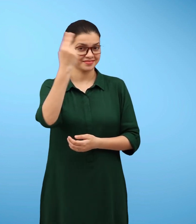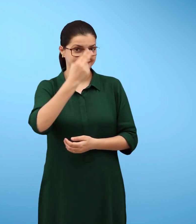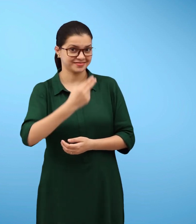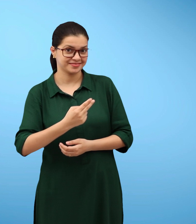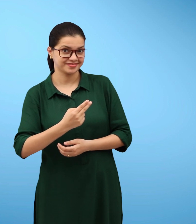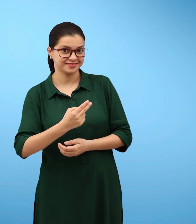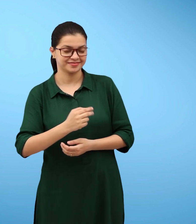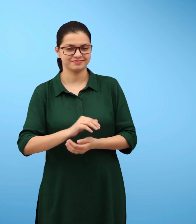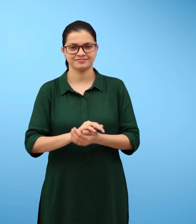painting,